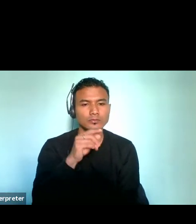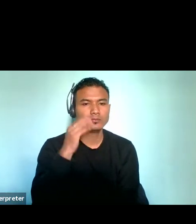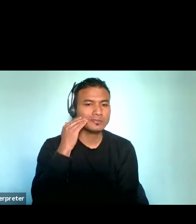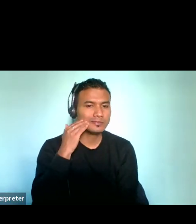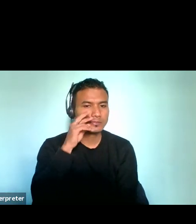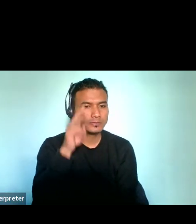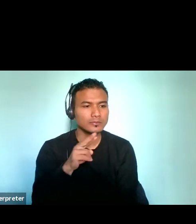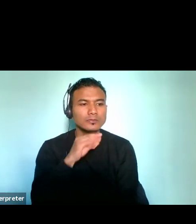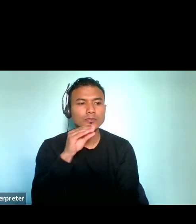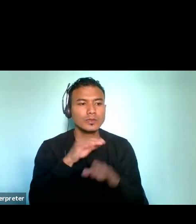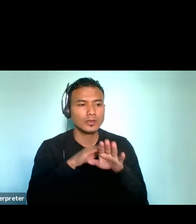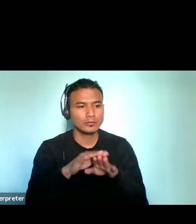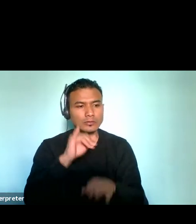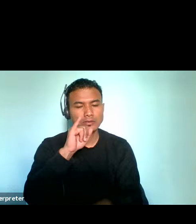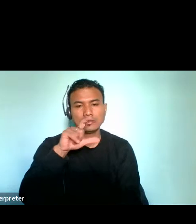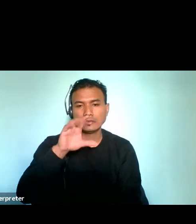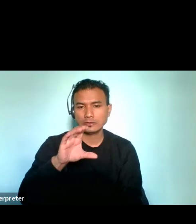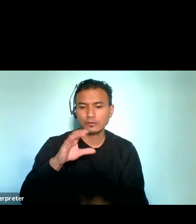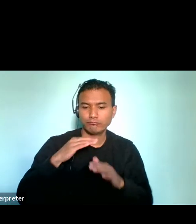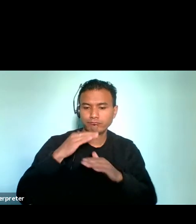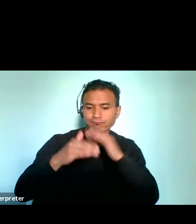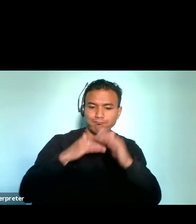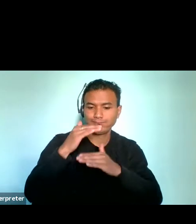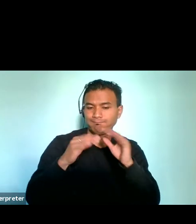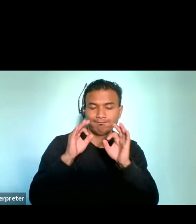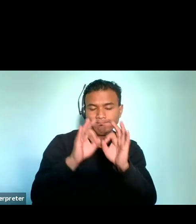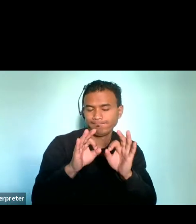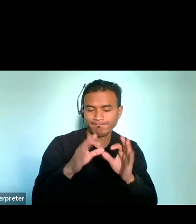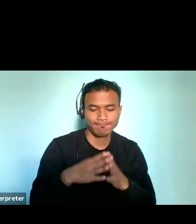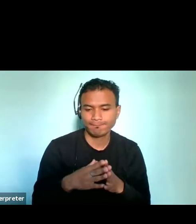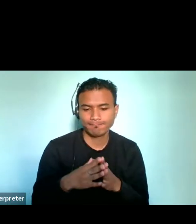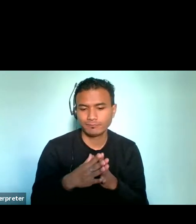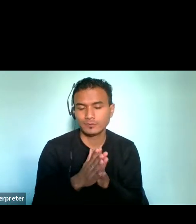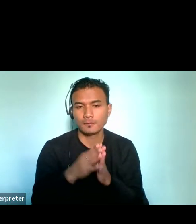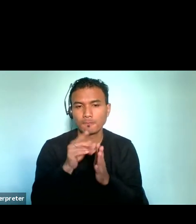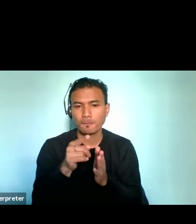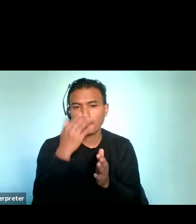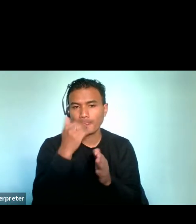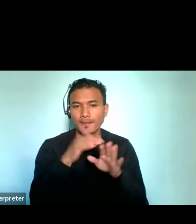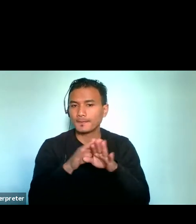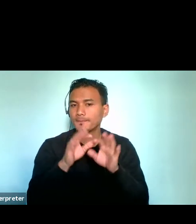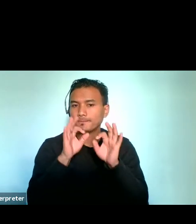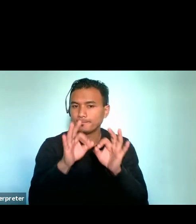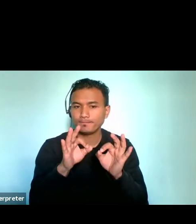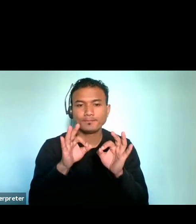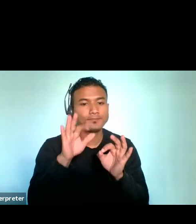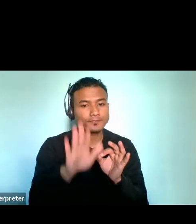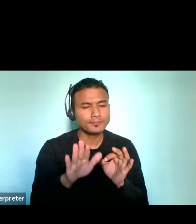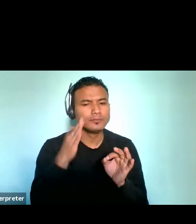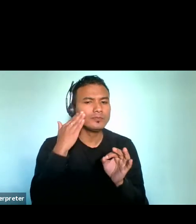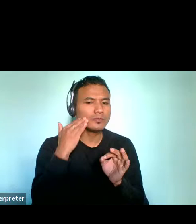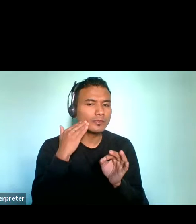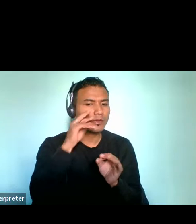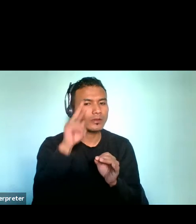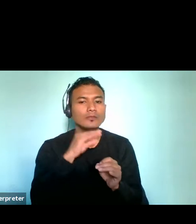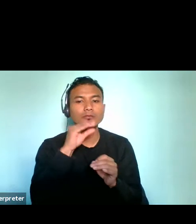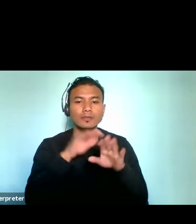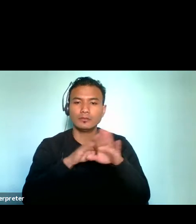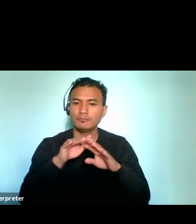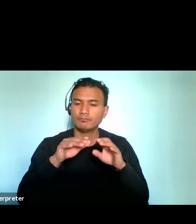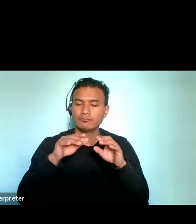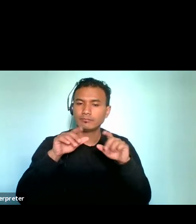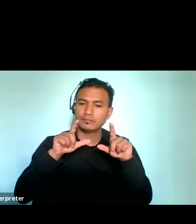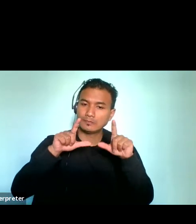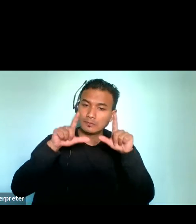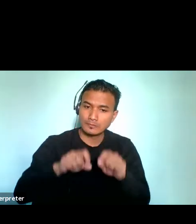youth within the ILC is growing. And that is quite also, again, remarkable, because the women and youth must